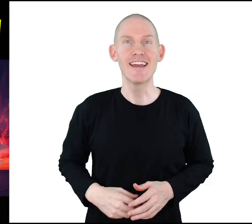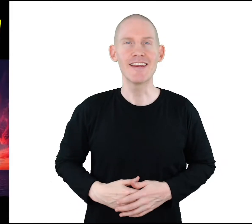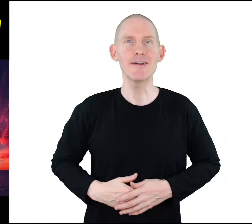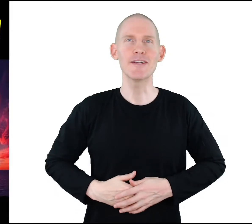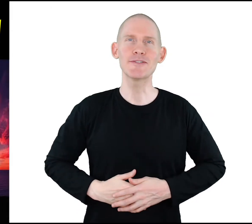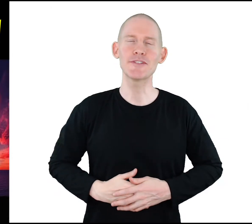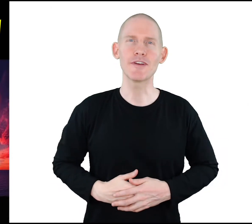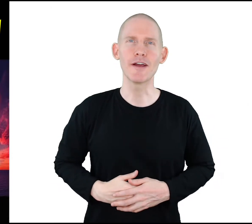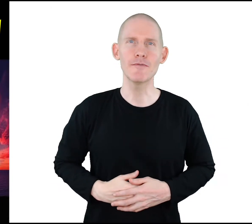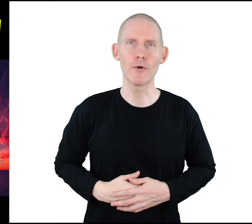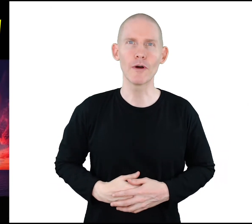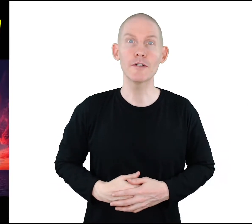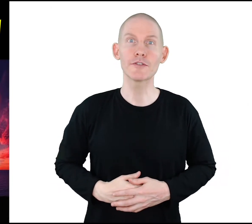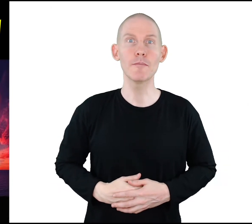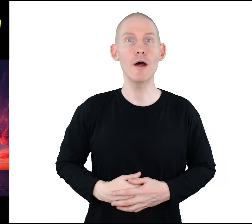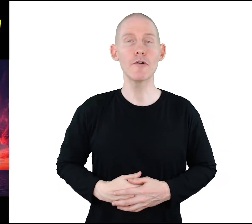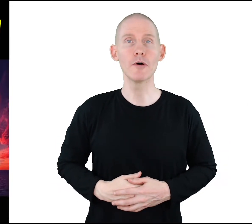Here is the sign for tomorrow.